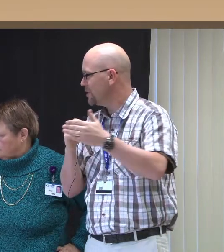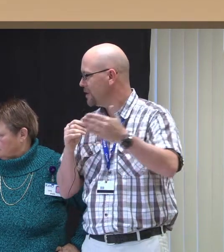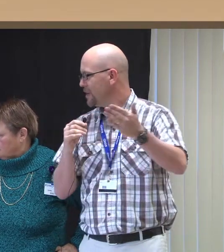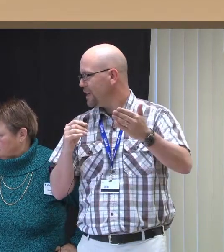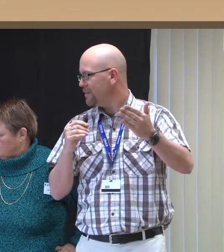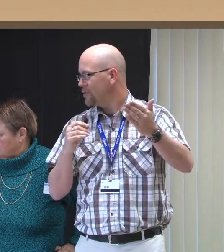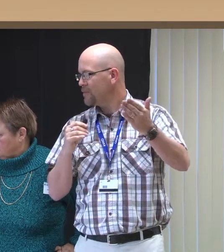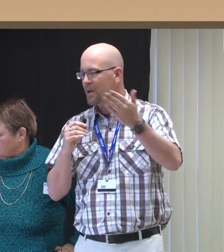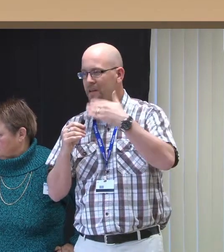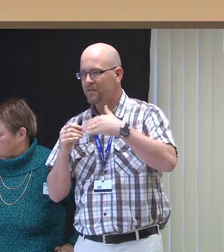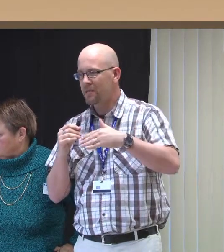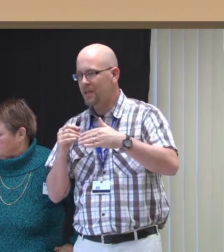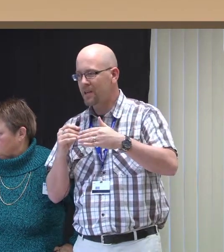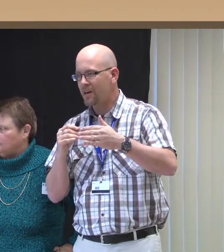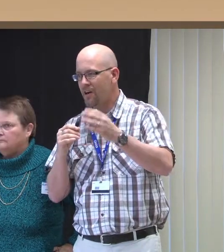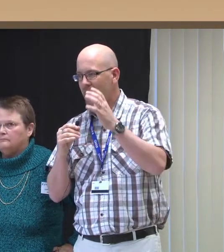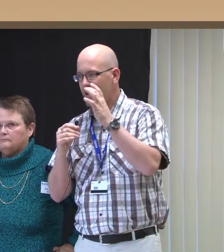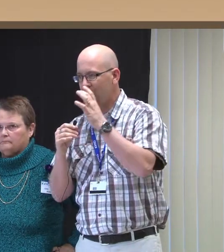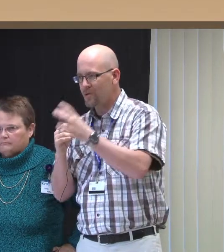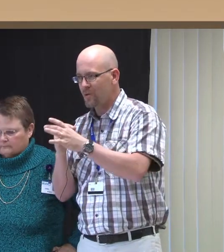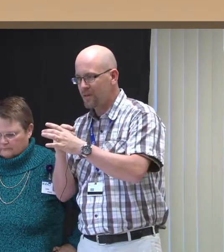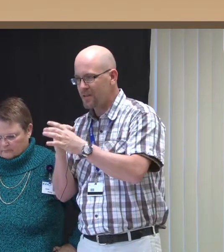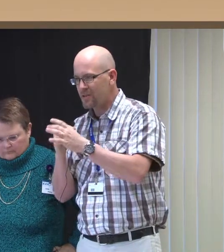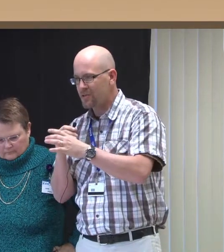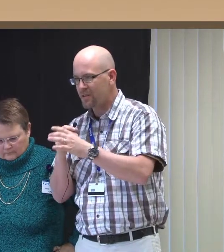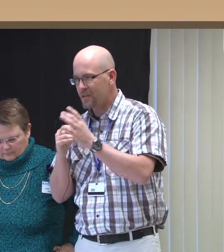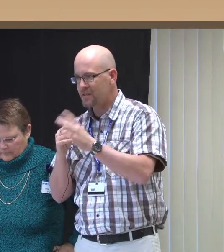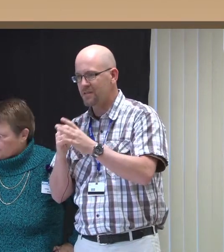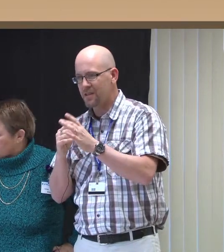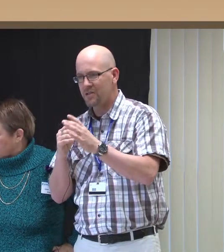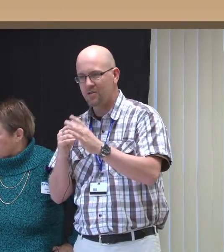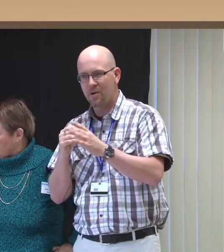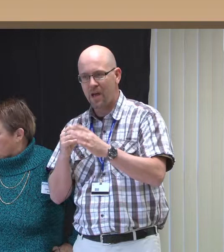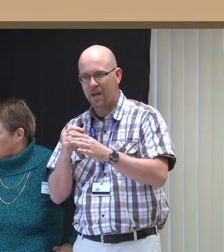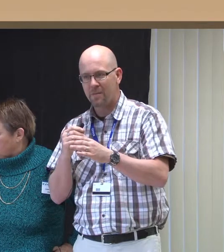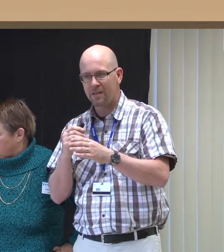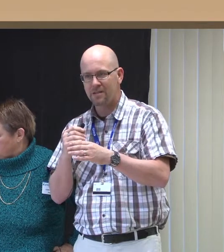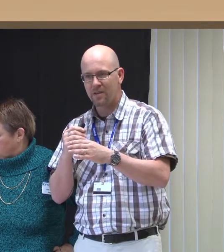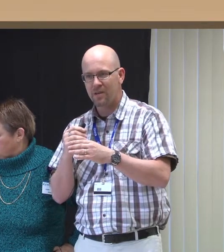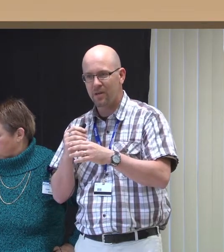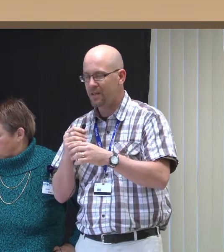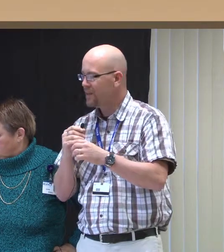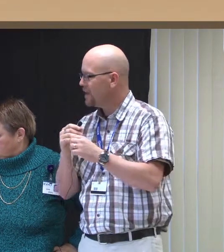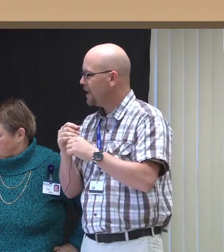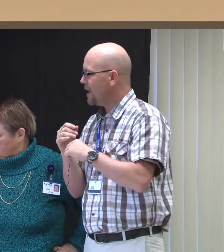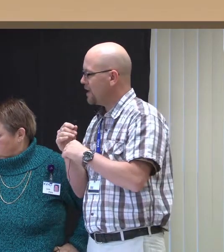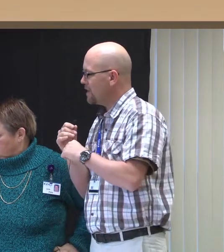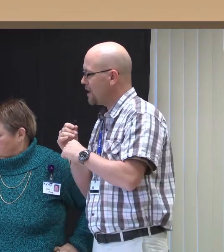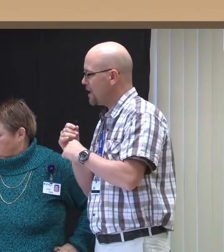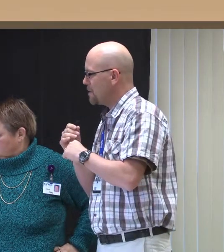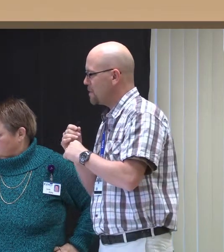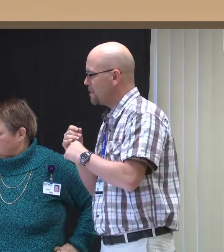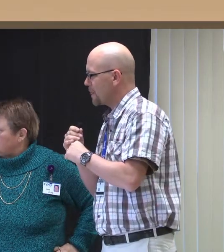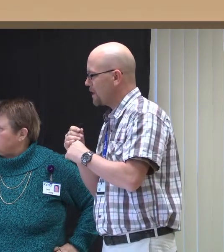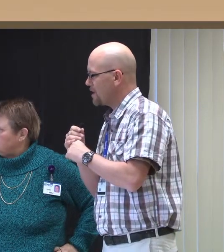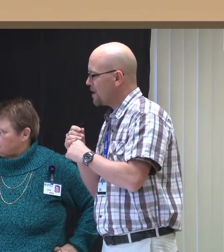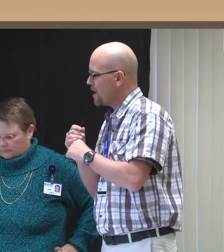if you're admitting from the ER and you're doing this surgery, this, this stroke admit to the unit. And, um, um,